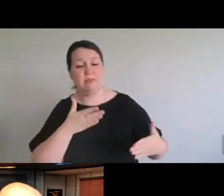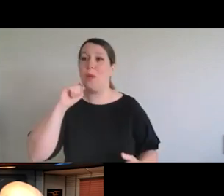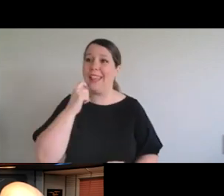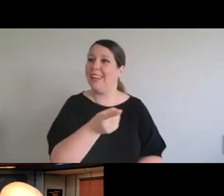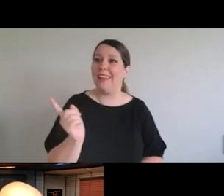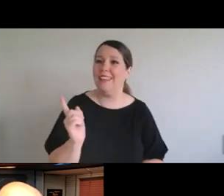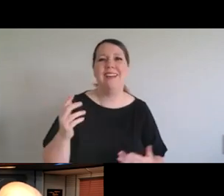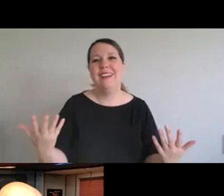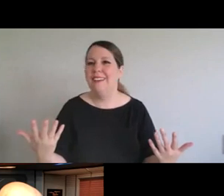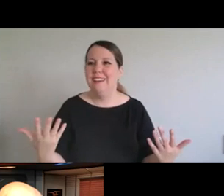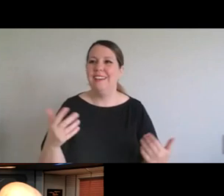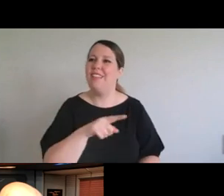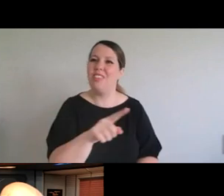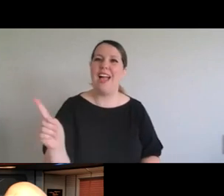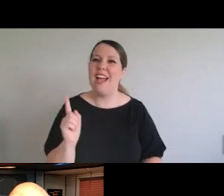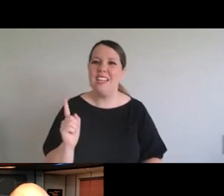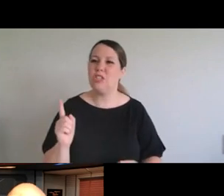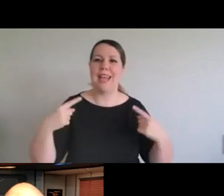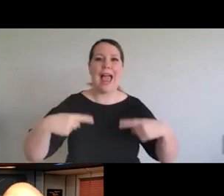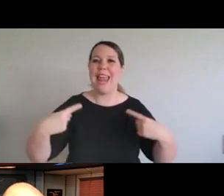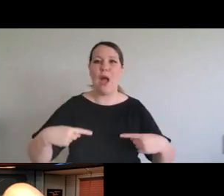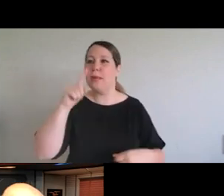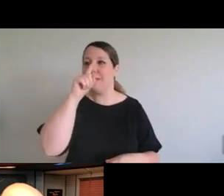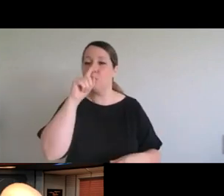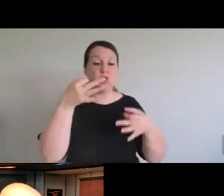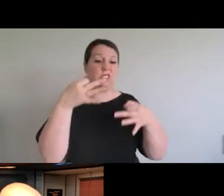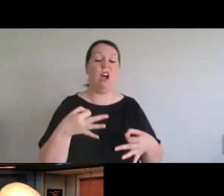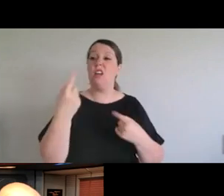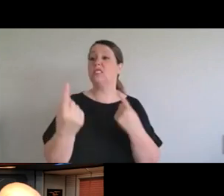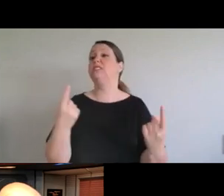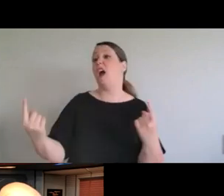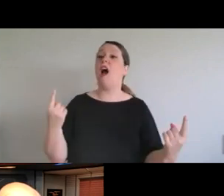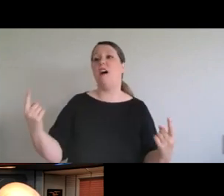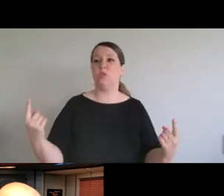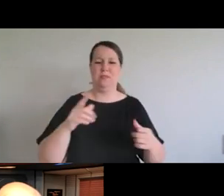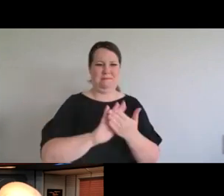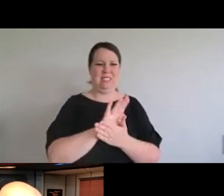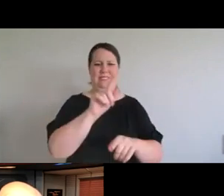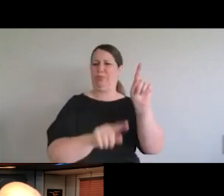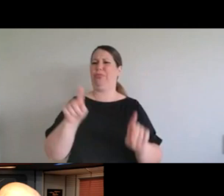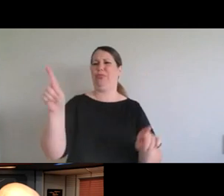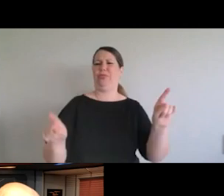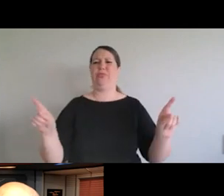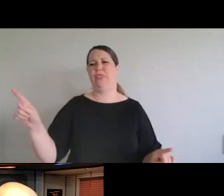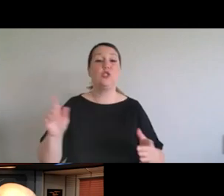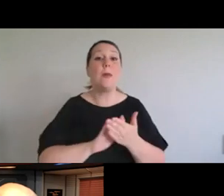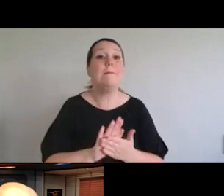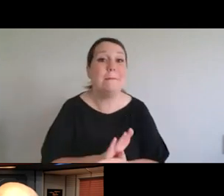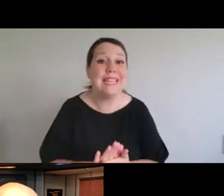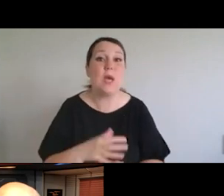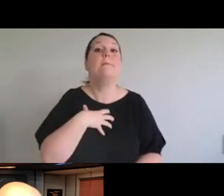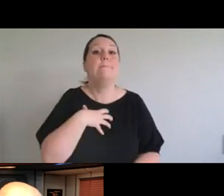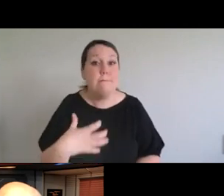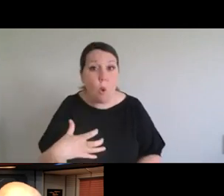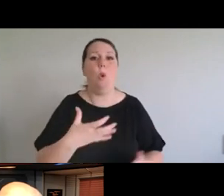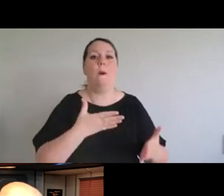version. They're going to allow more, by virtue of the design they're using, they're going to allow more barriers to be created while they consult